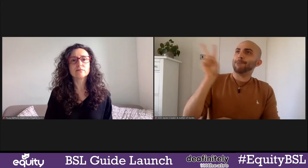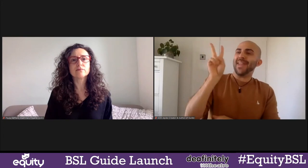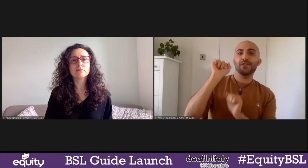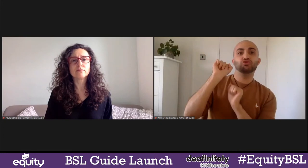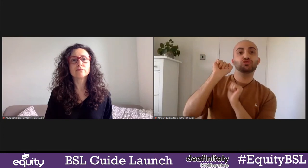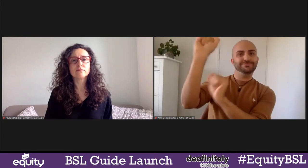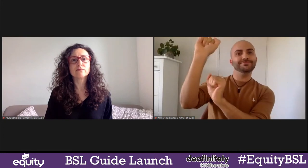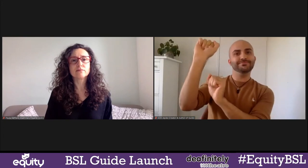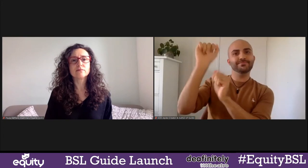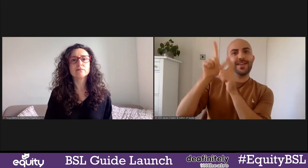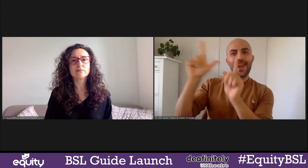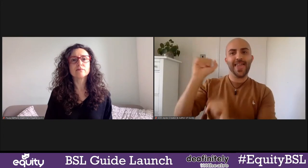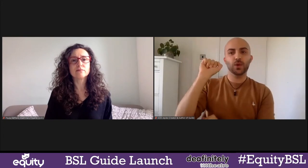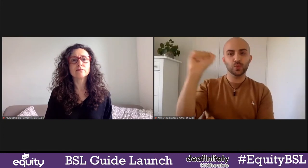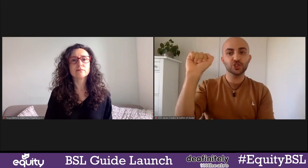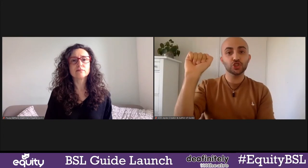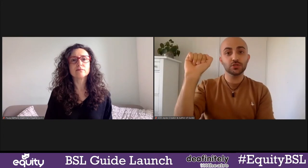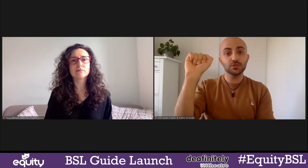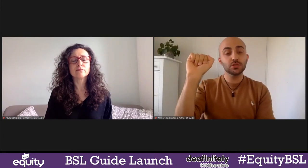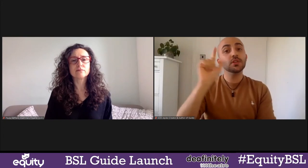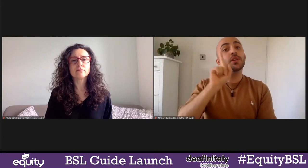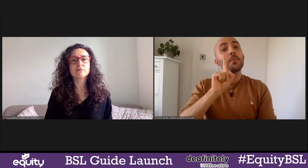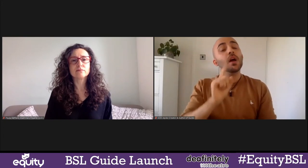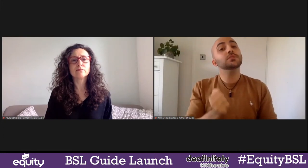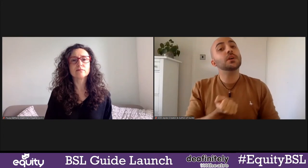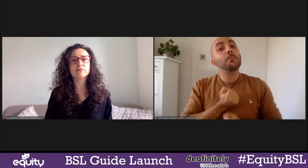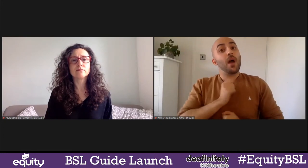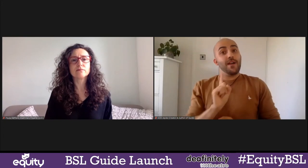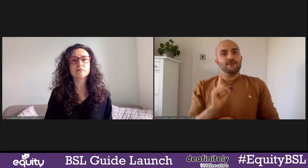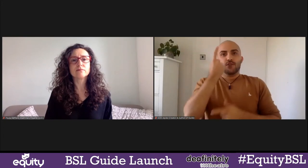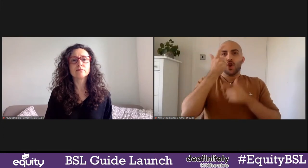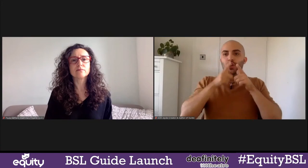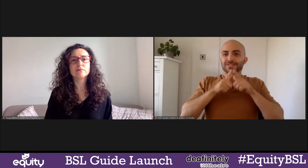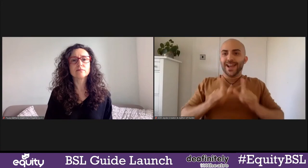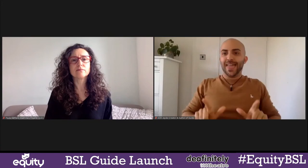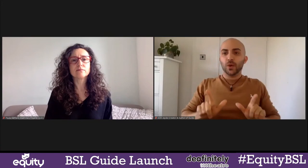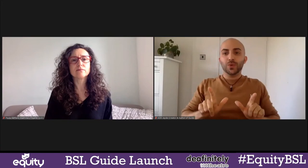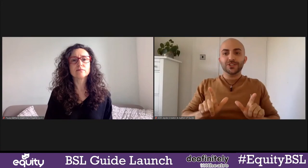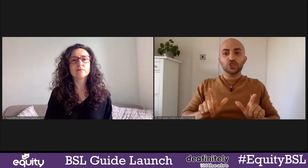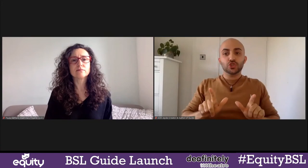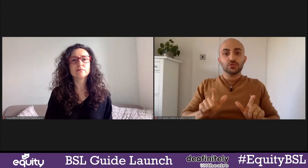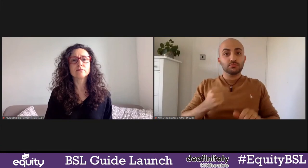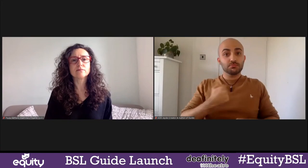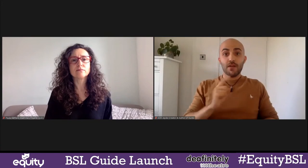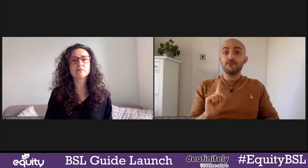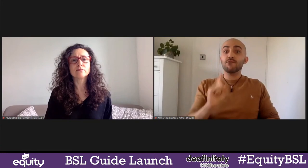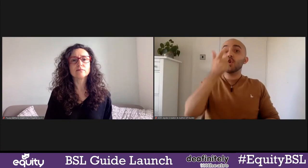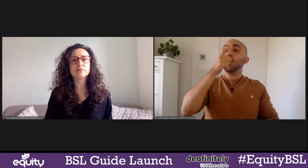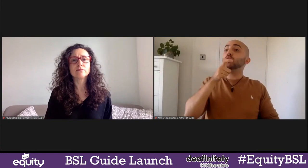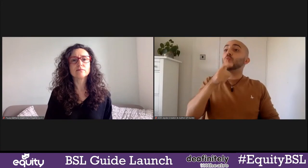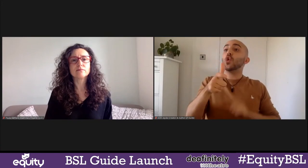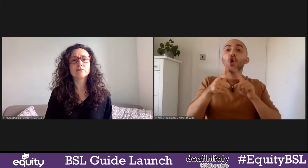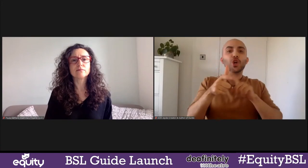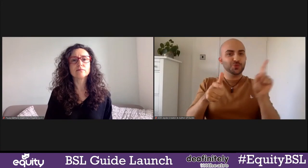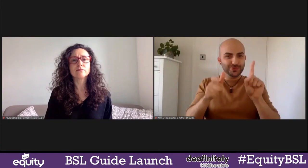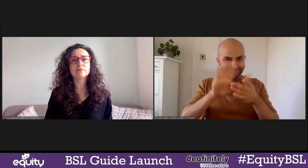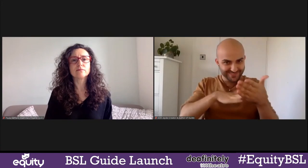Sign language was my parents' first language, their language, and it was also my first language. My